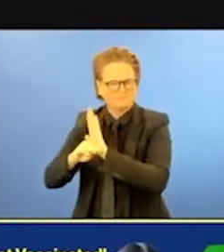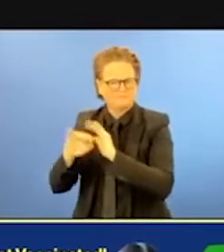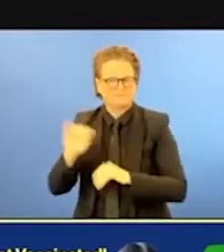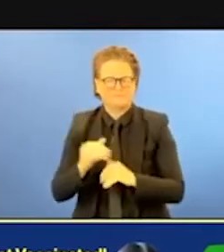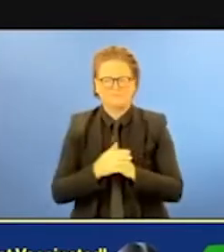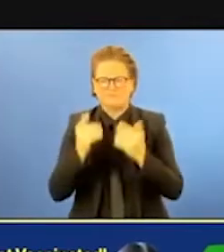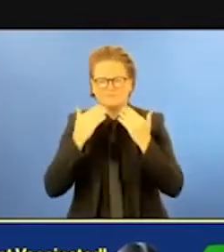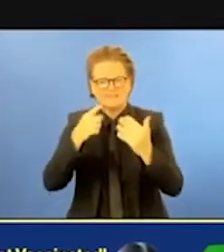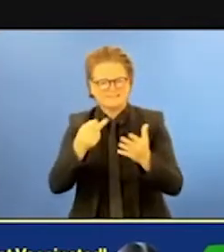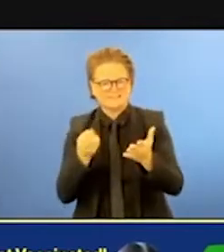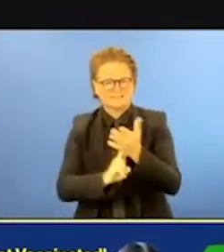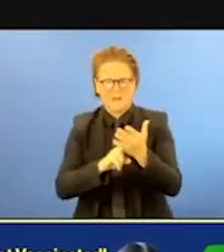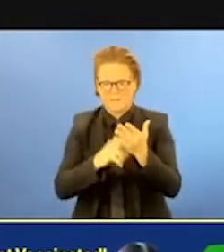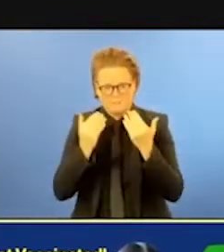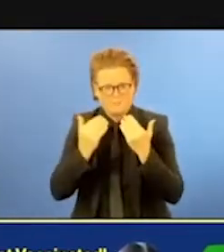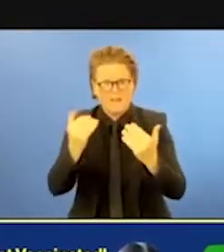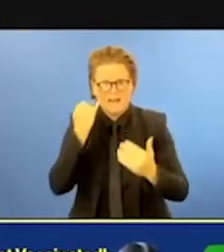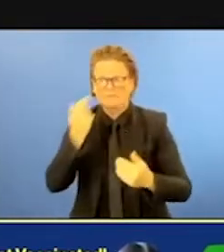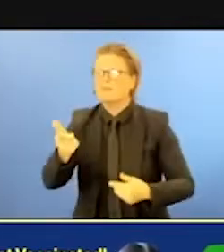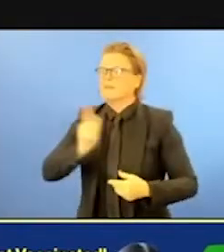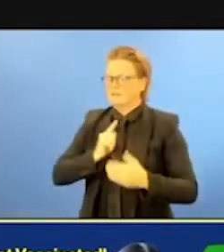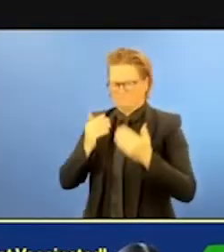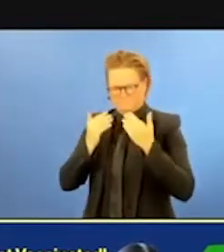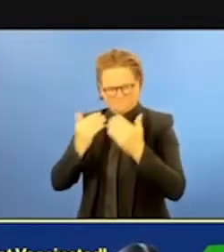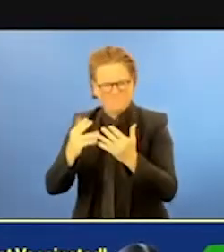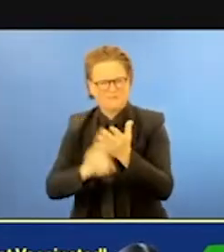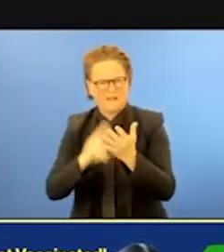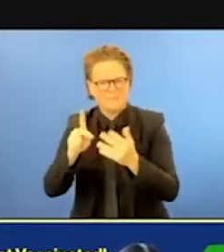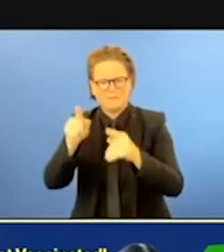and assistance to get vaccine access.